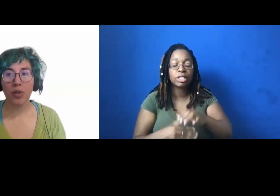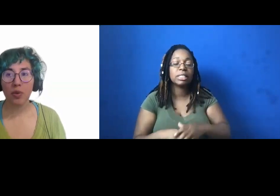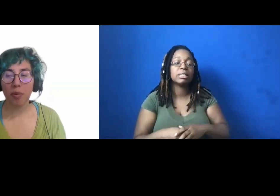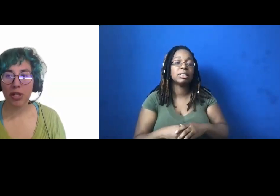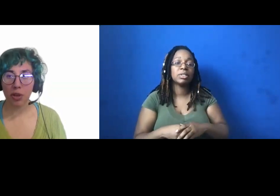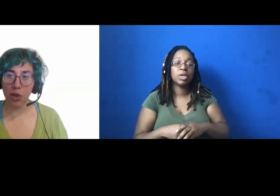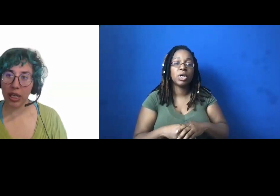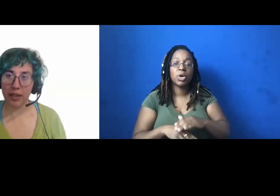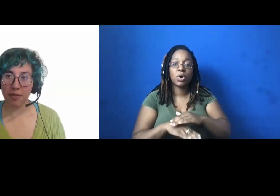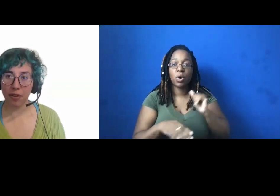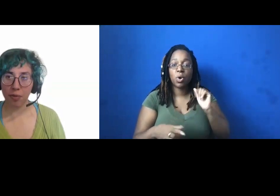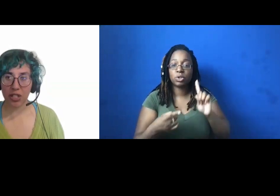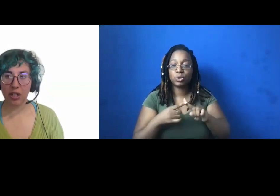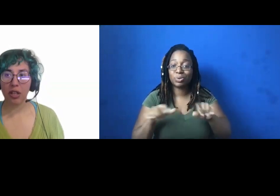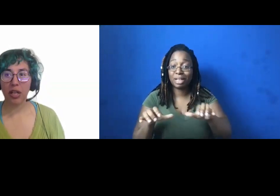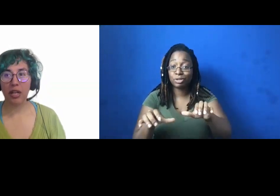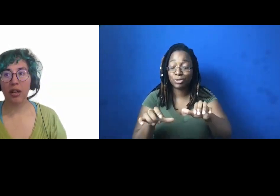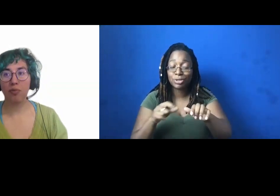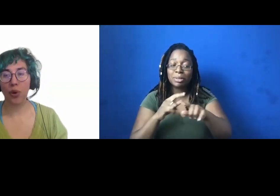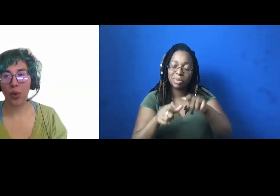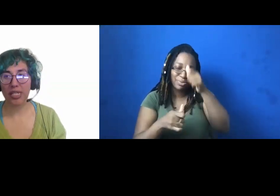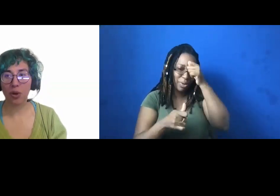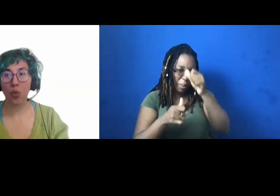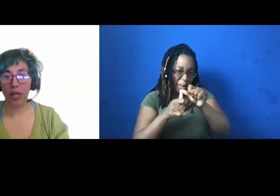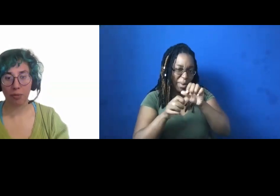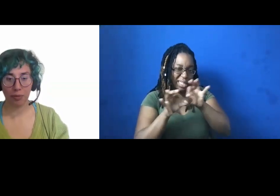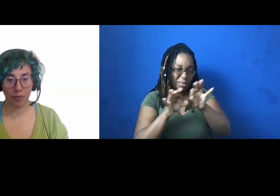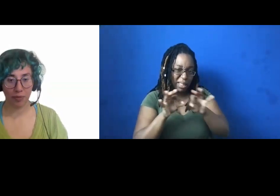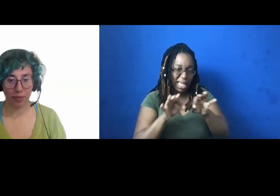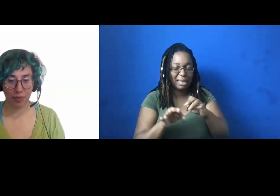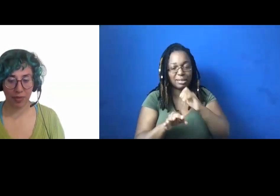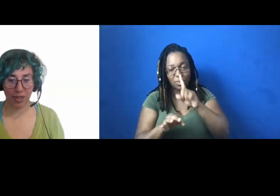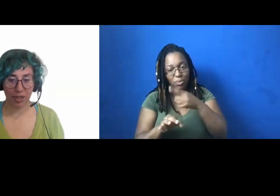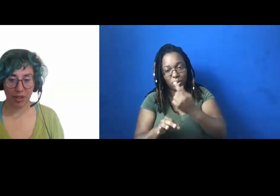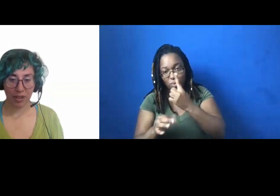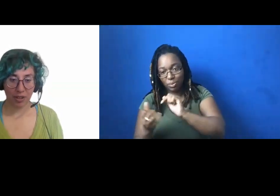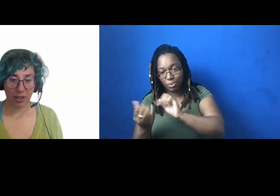but always remember to communicate this information in more ways than one.